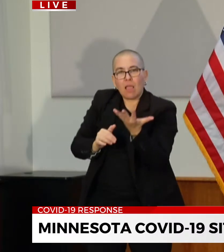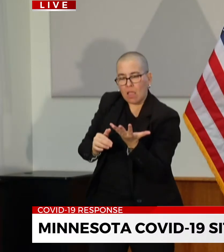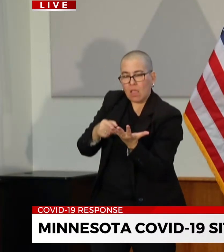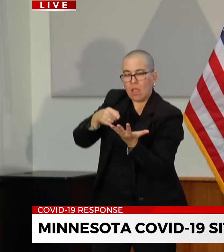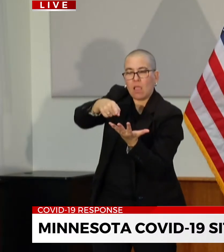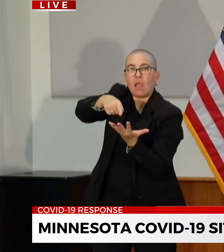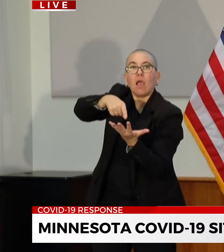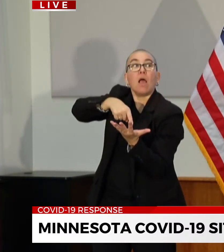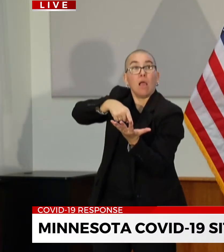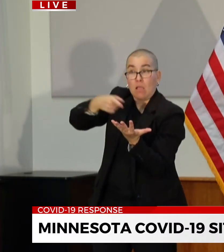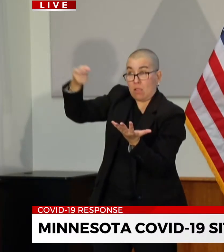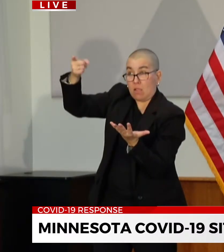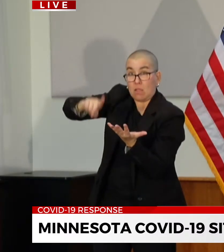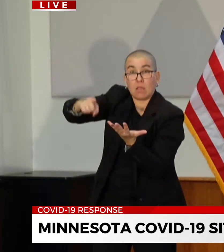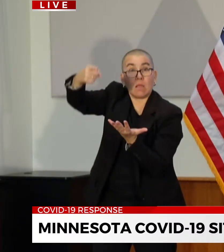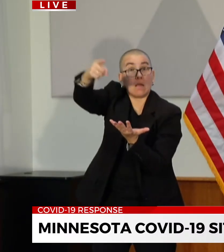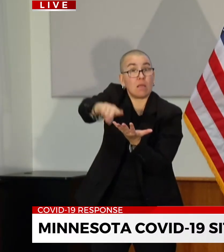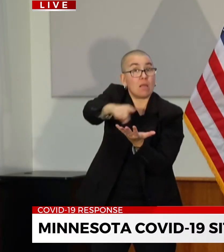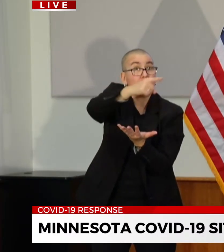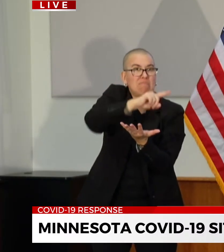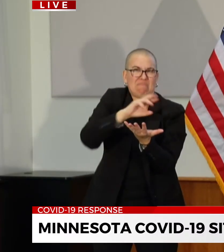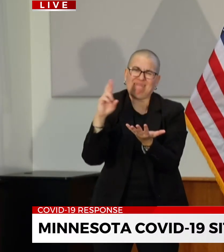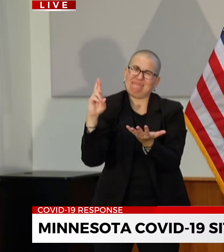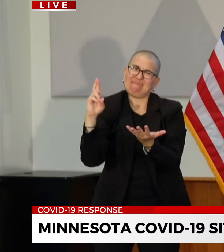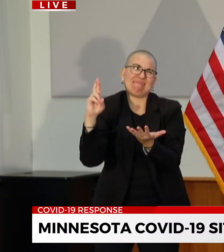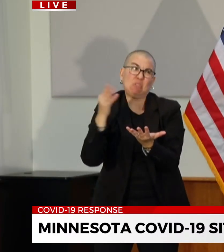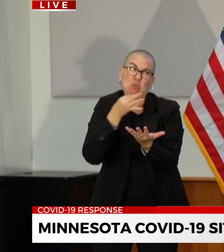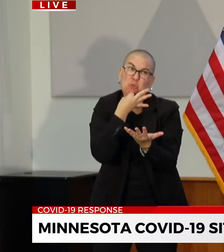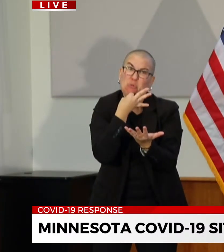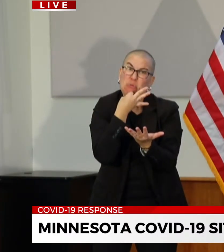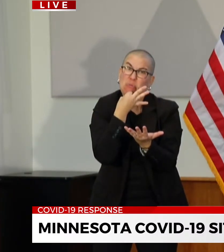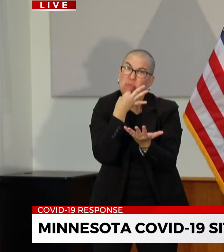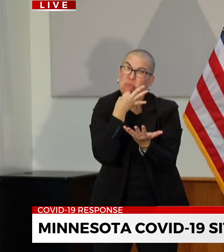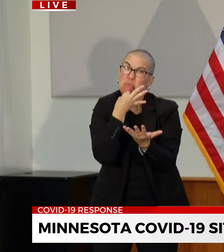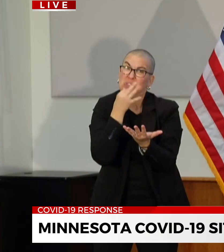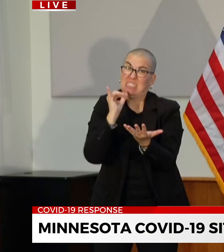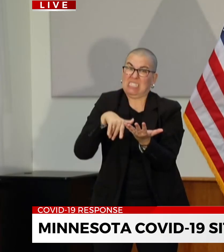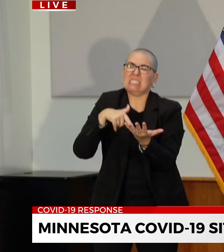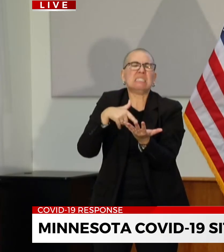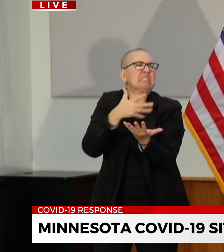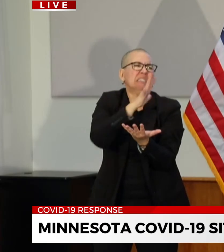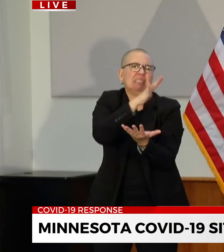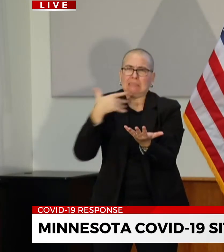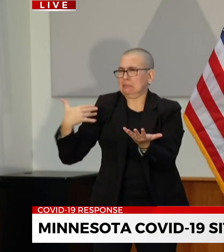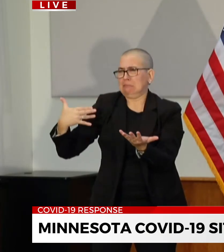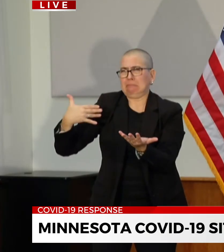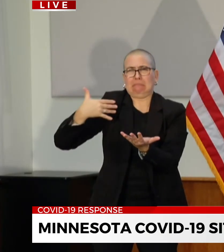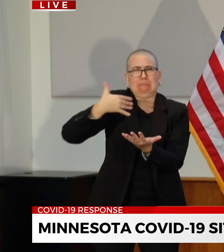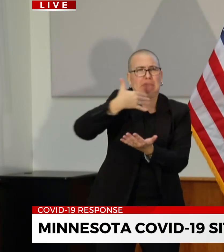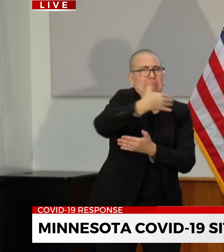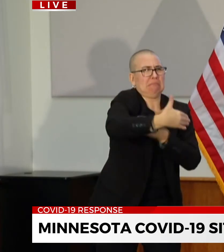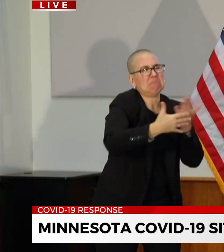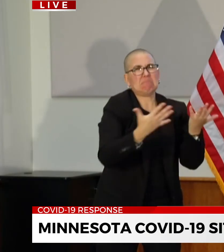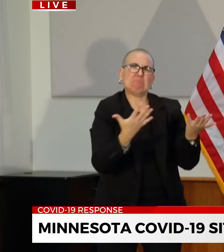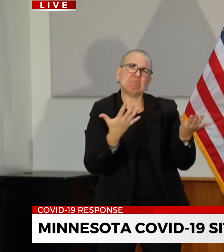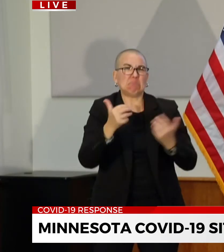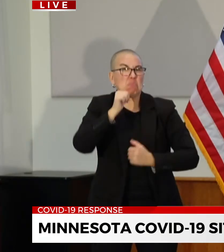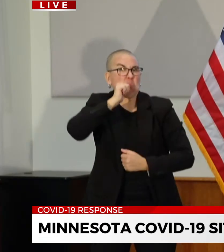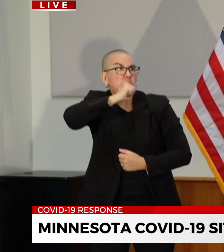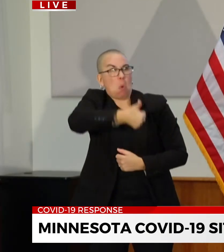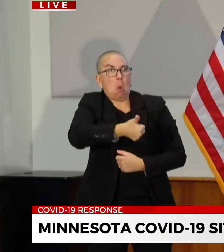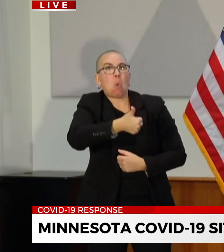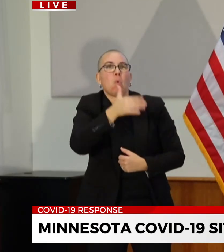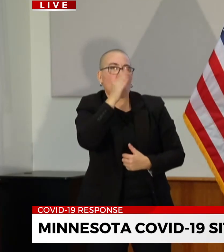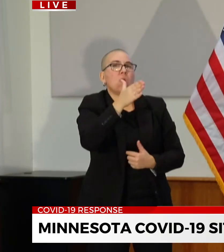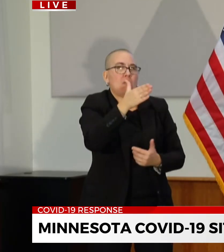that sometime, and again, that this process will accelerate itself after tomorrow's budget forecast numbers come out. That